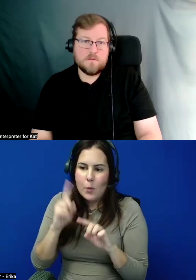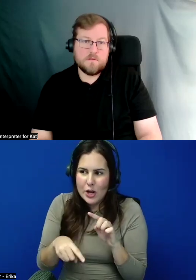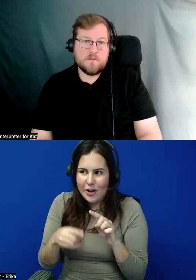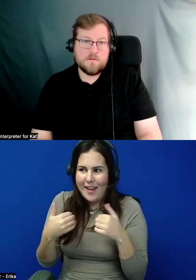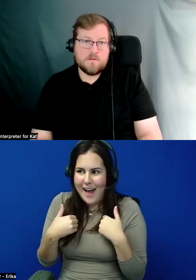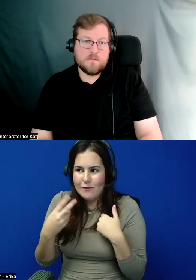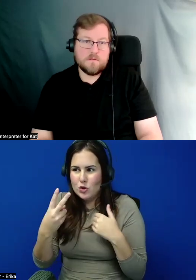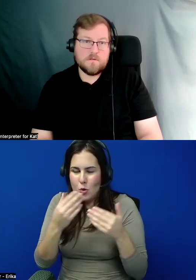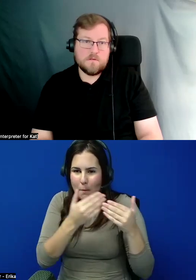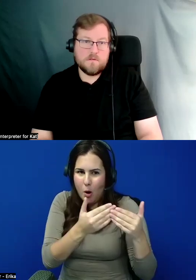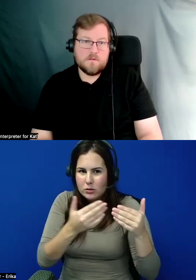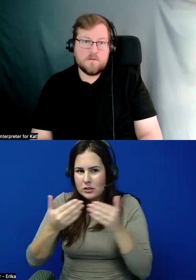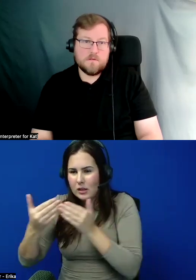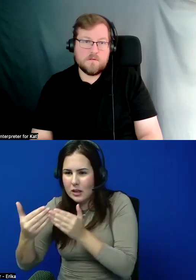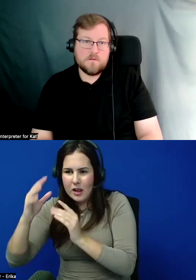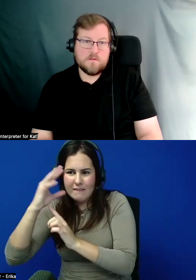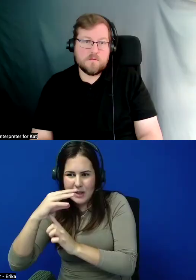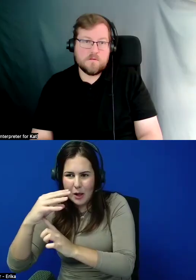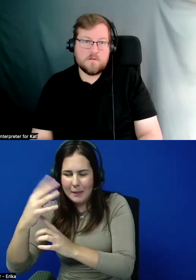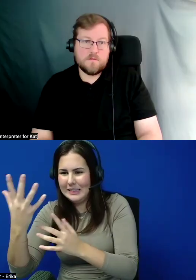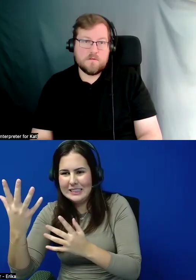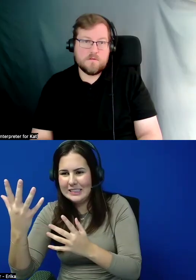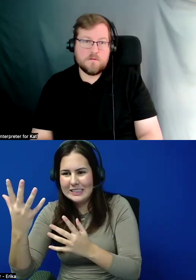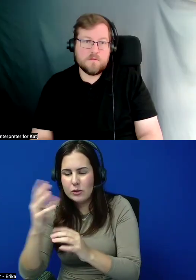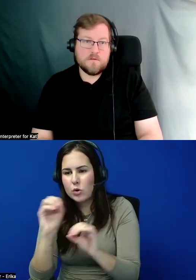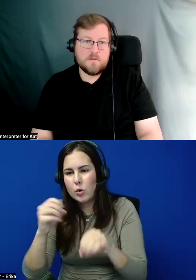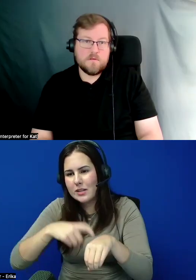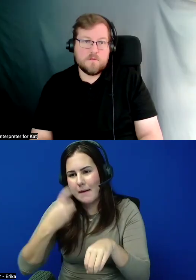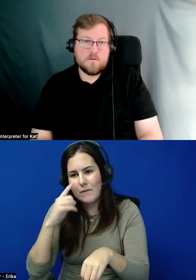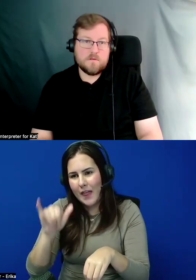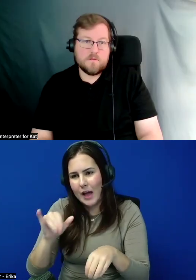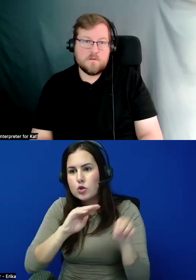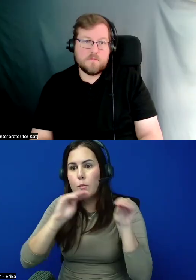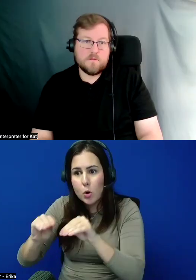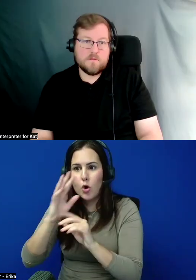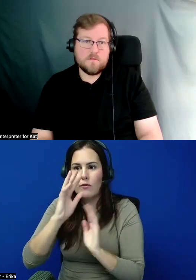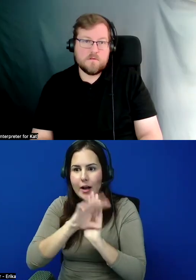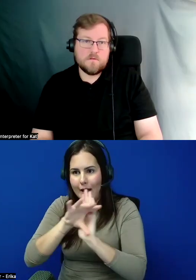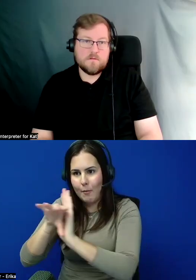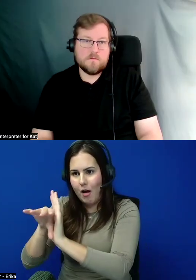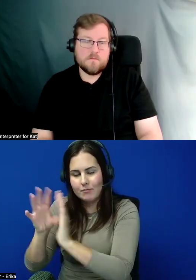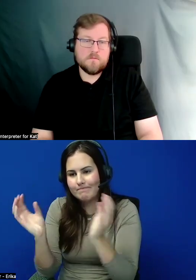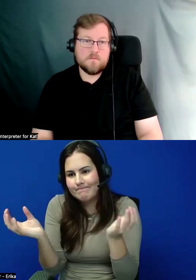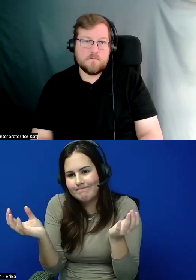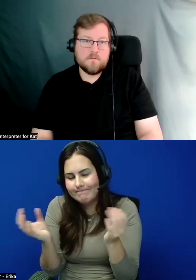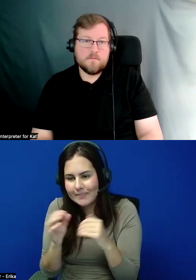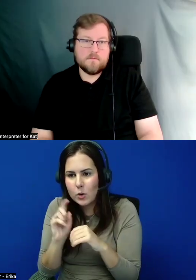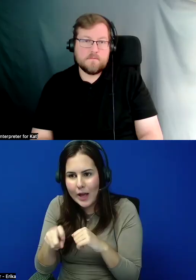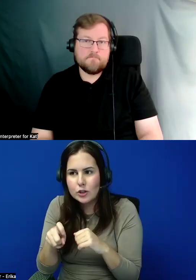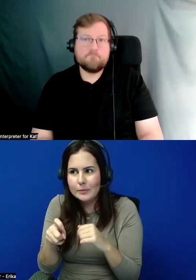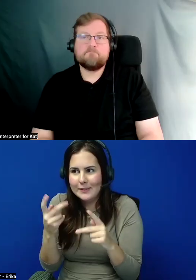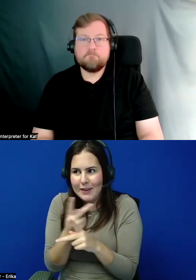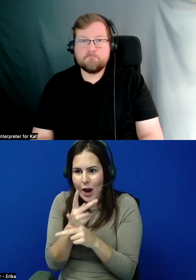back or like on the shore just because we couldn't take the time to move a camera like that. We had to be in the scene.